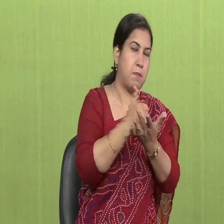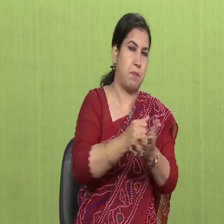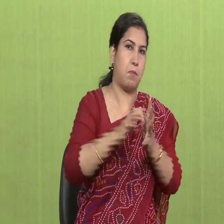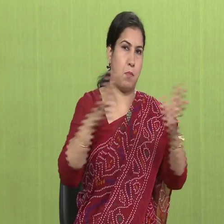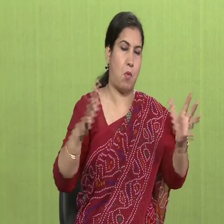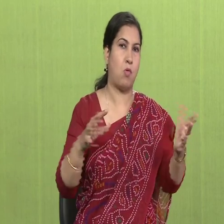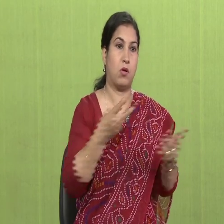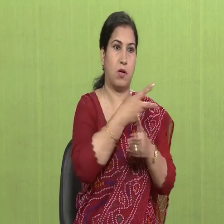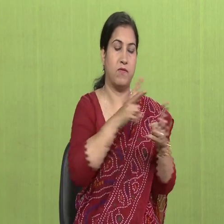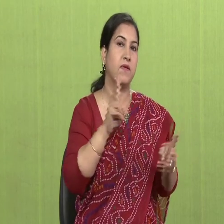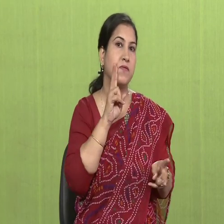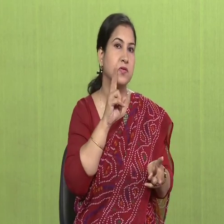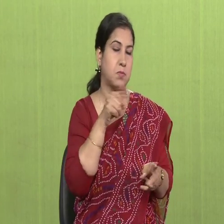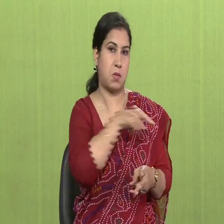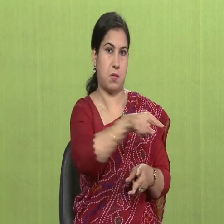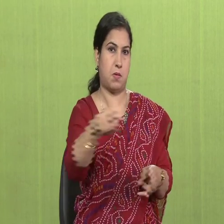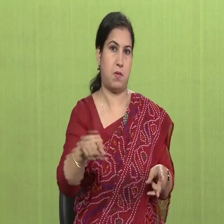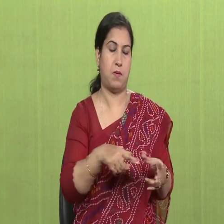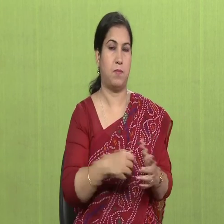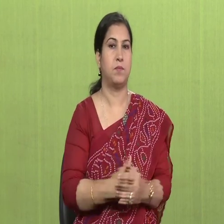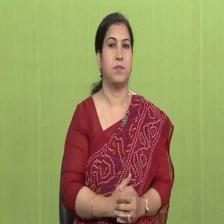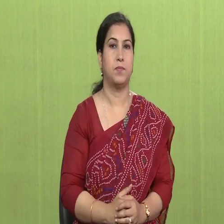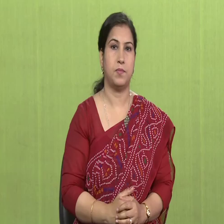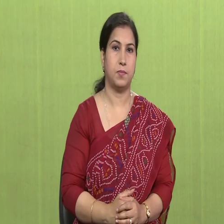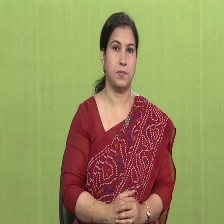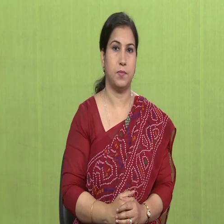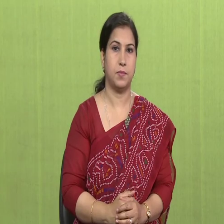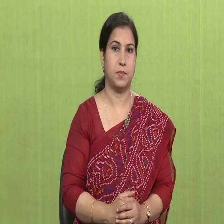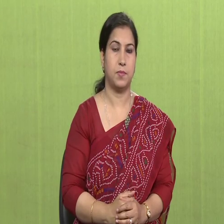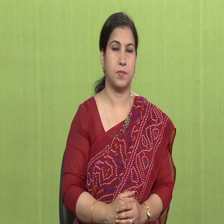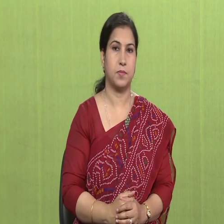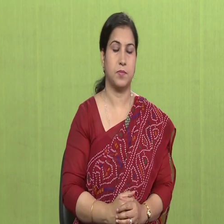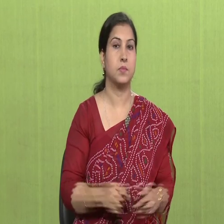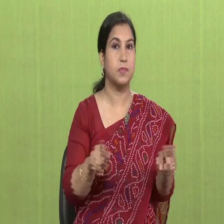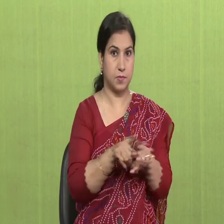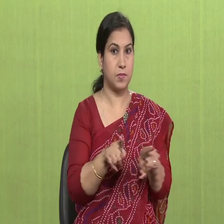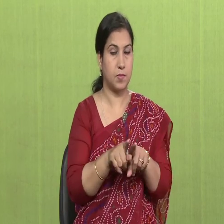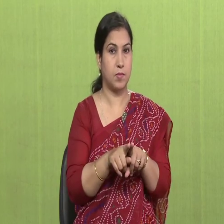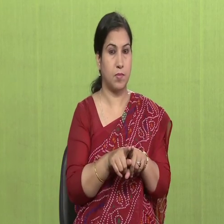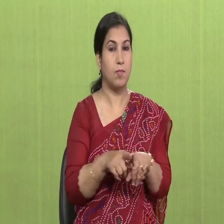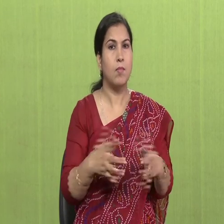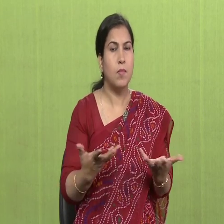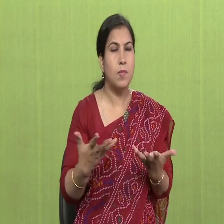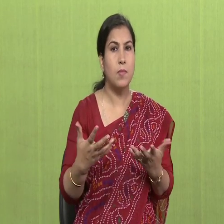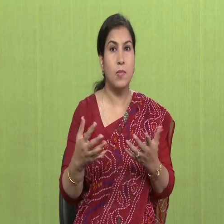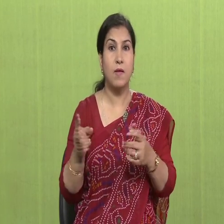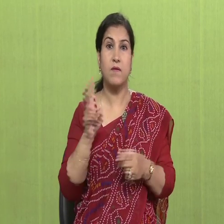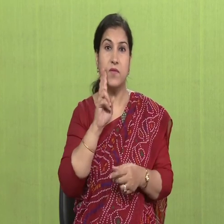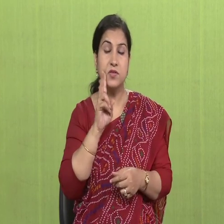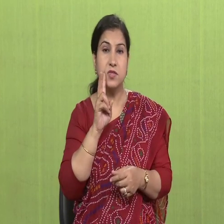Conversely, Clearing of vegetation releases high amount